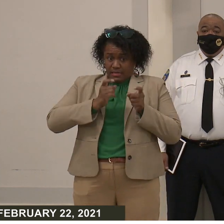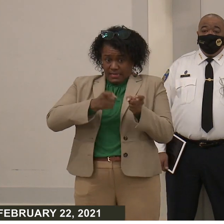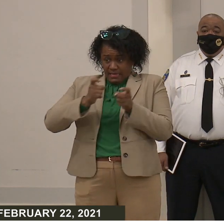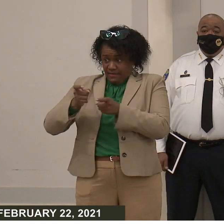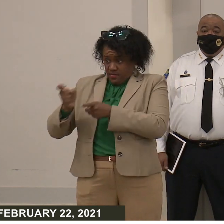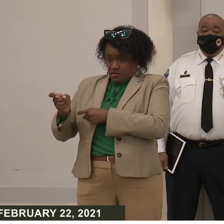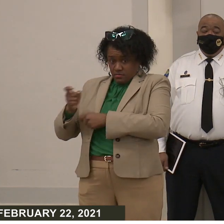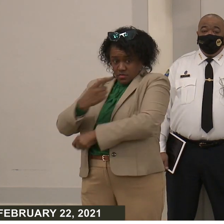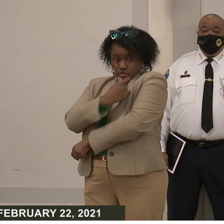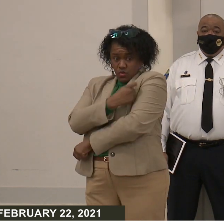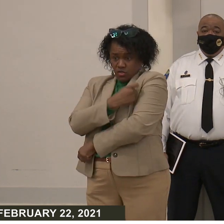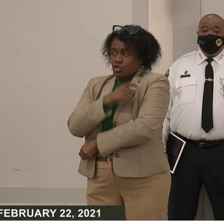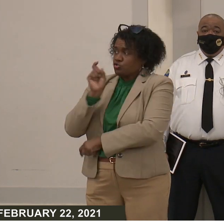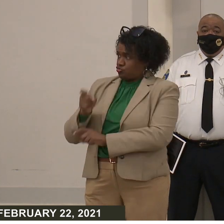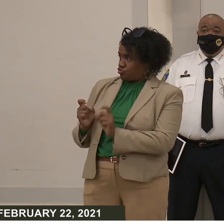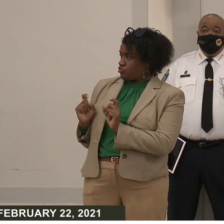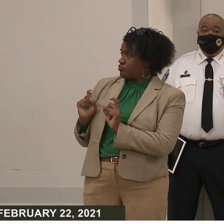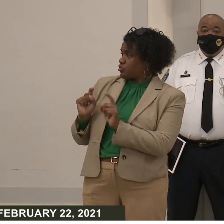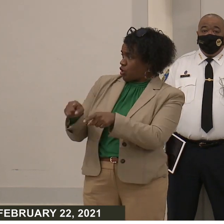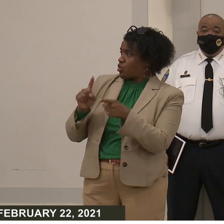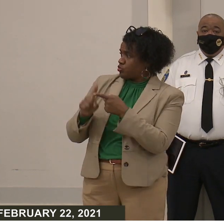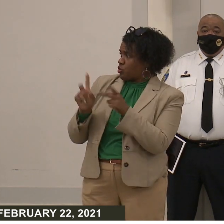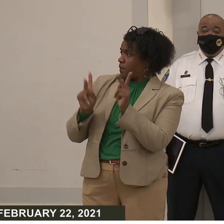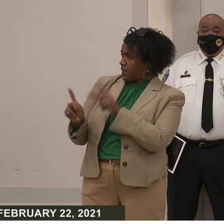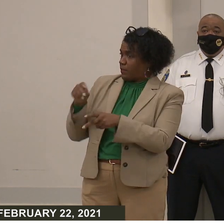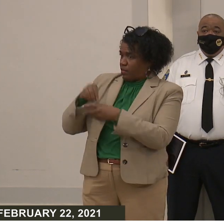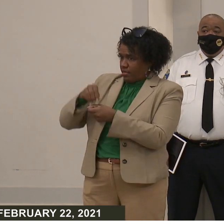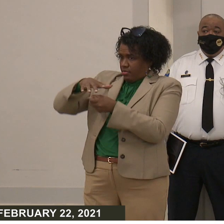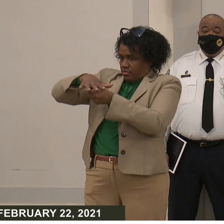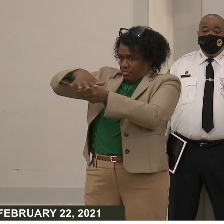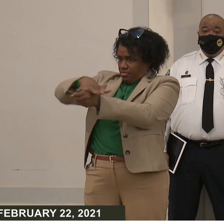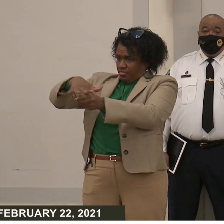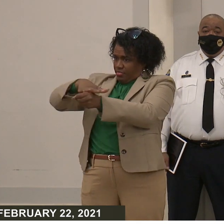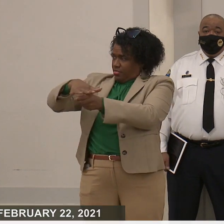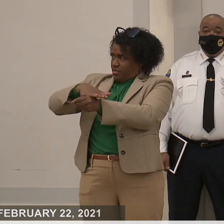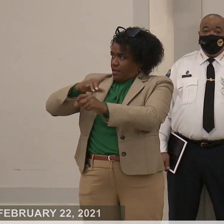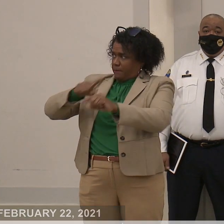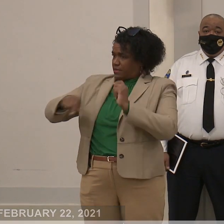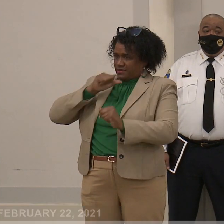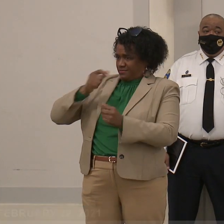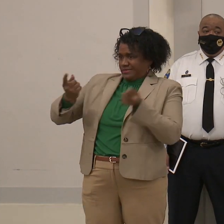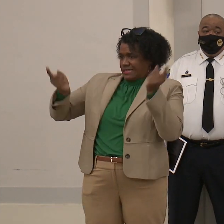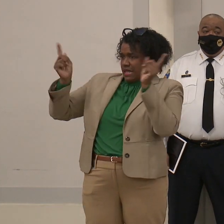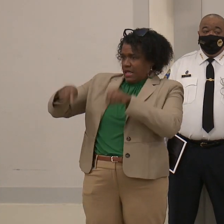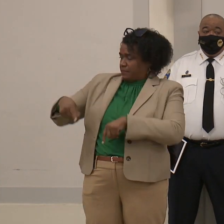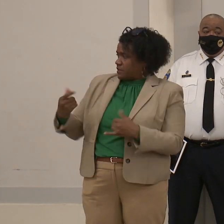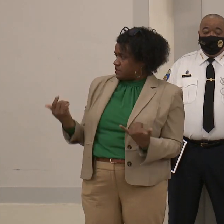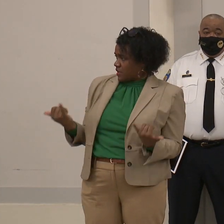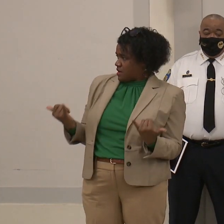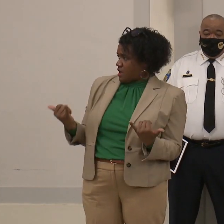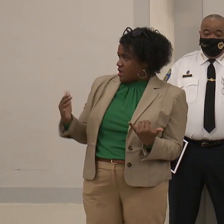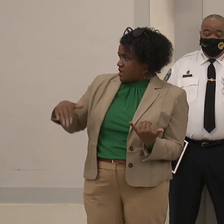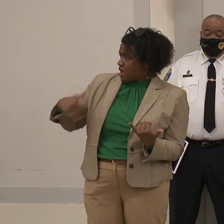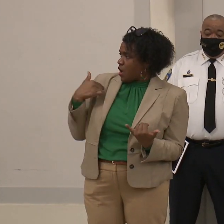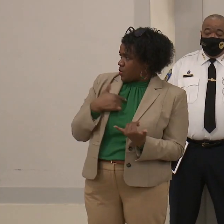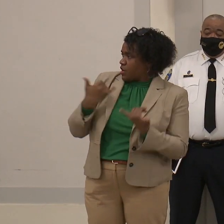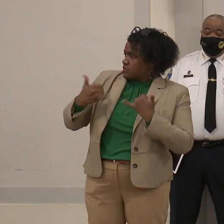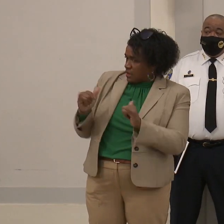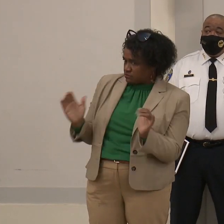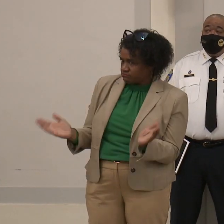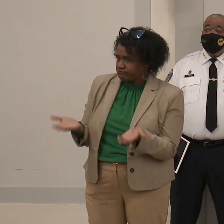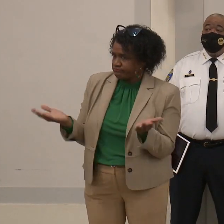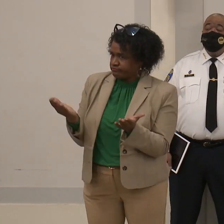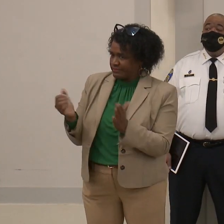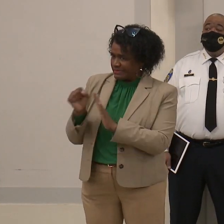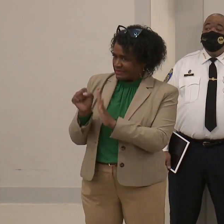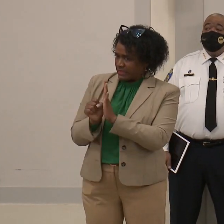those sites should go to the folks in the jurisdiction, but we know that it's not the case as of yet. We're going to continue to work and push with the state